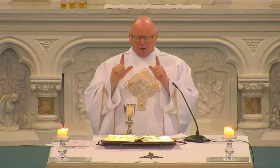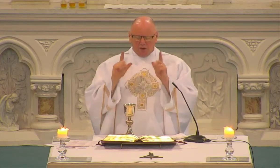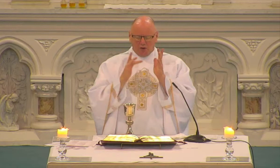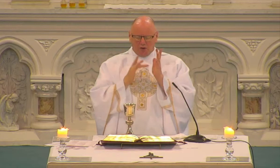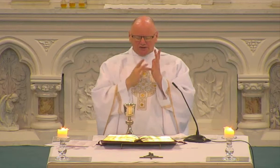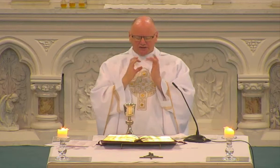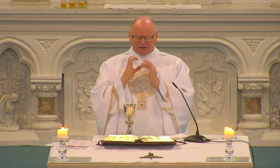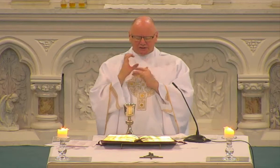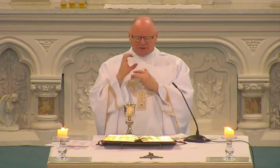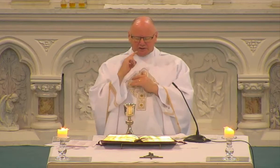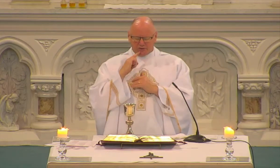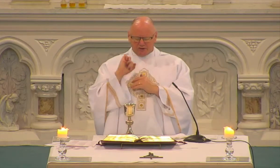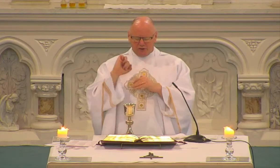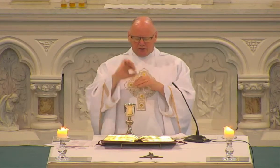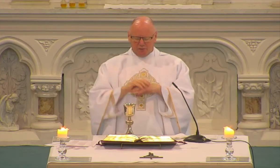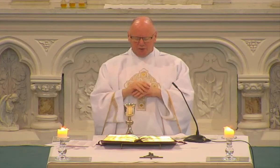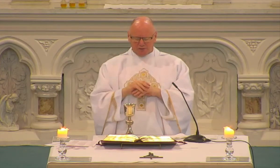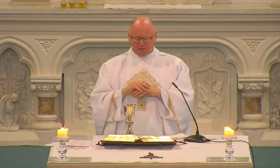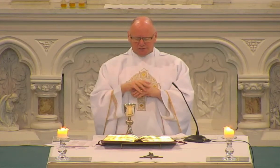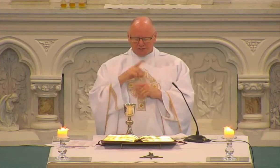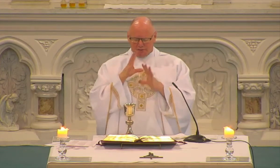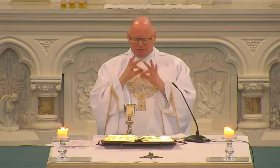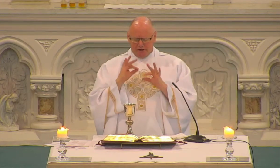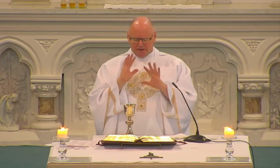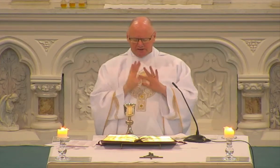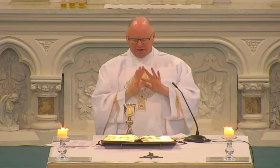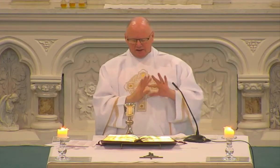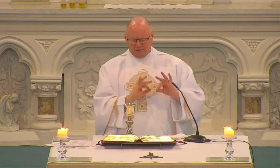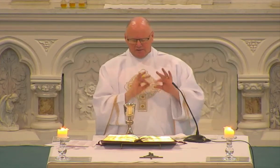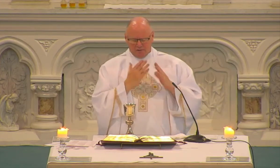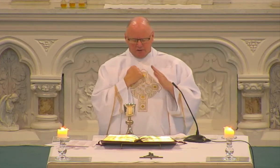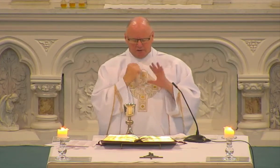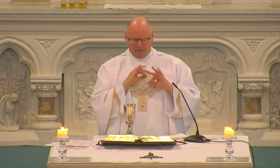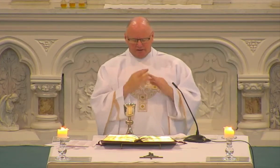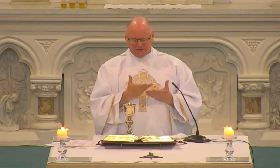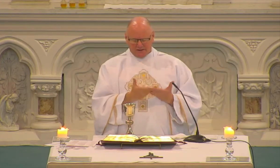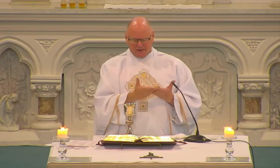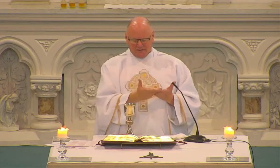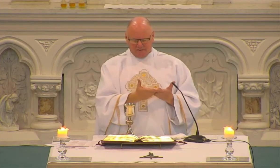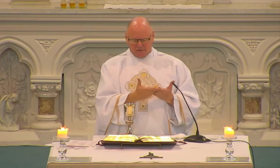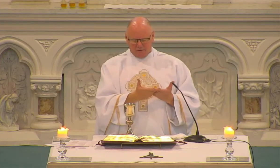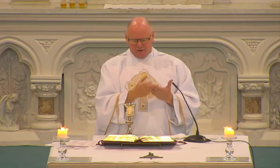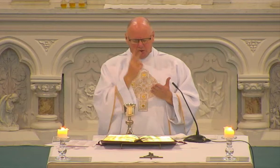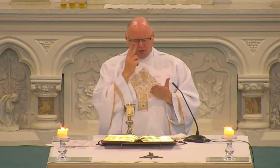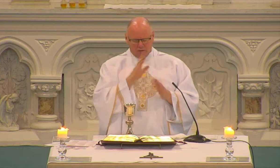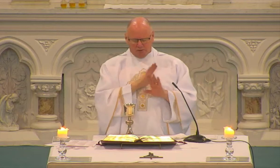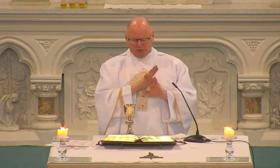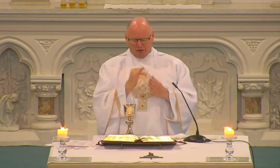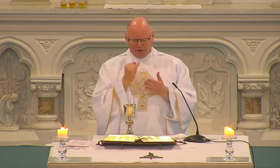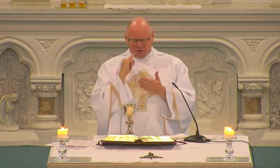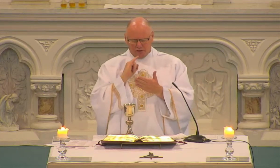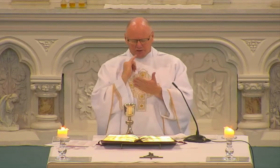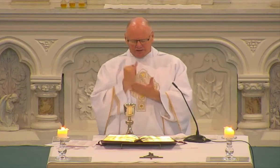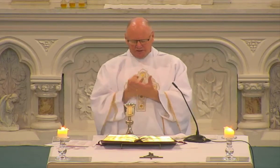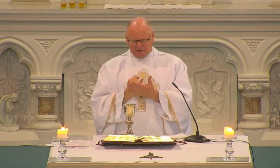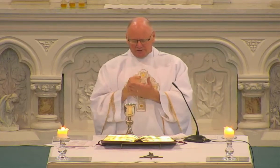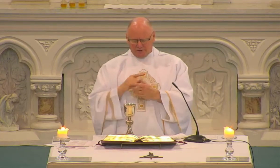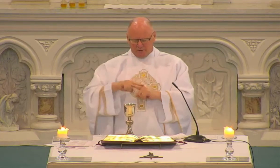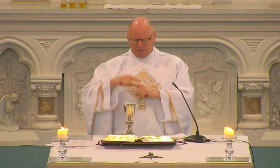Lord Jesus Christ, who said to your apostles, "Peace I leave you, my peace I give you," look not on our sins, but on the faith